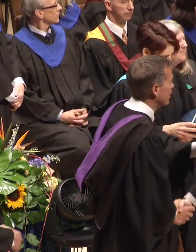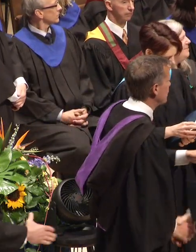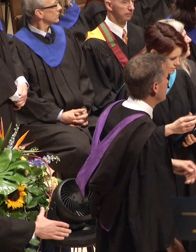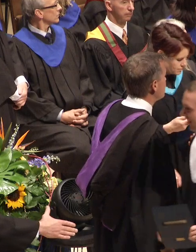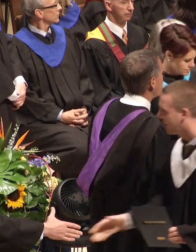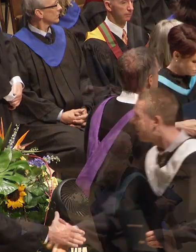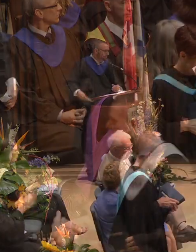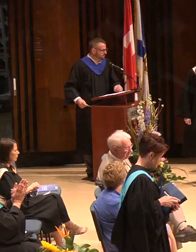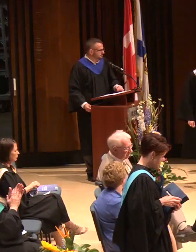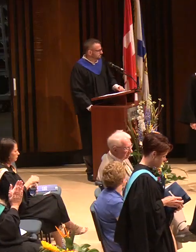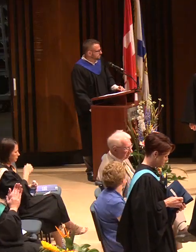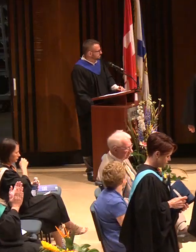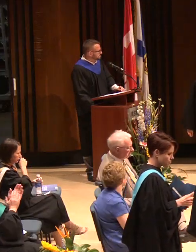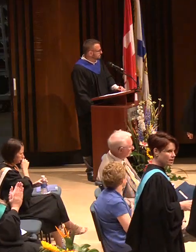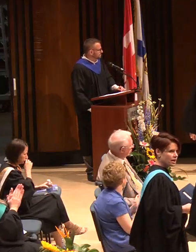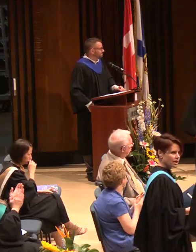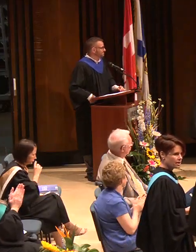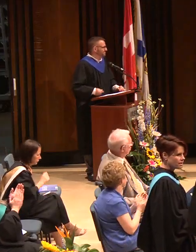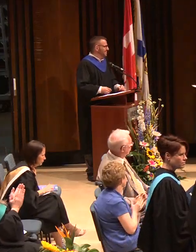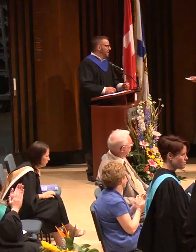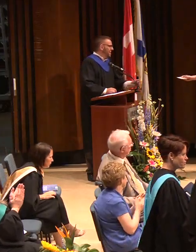Anna McNeil.